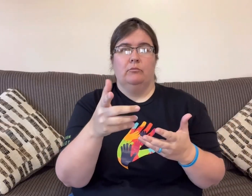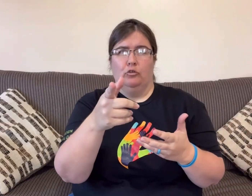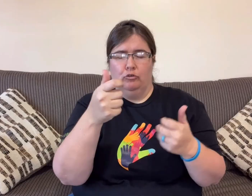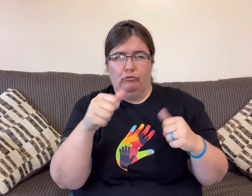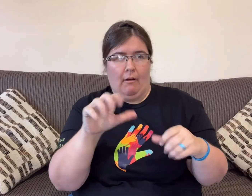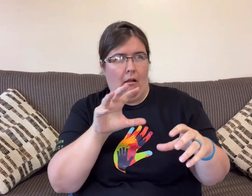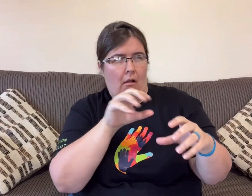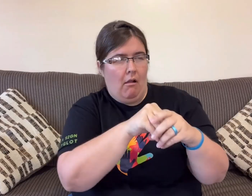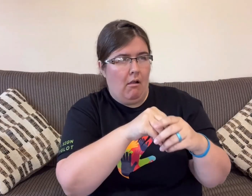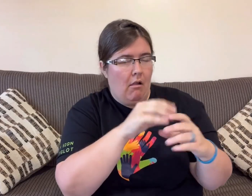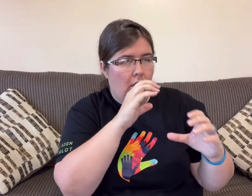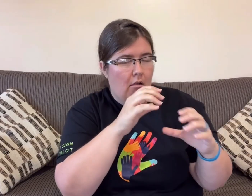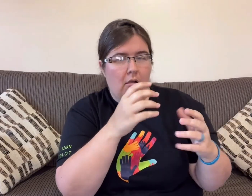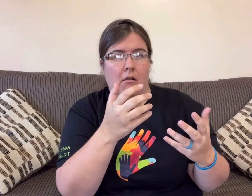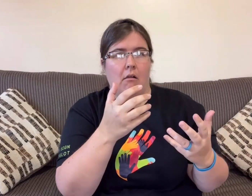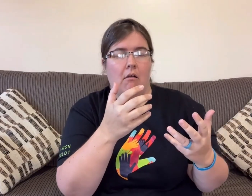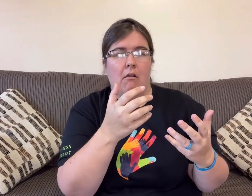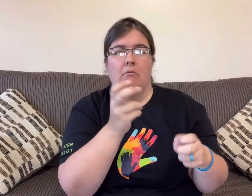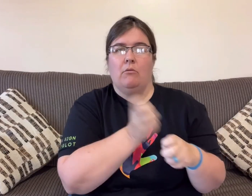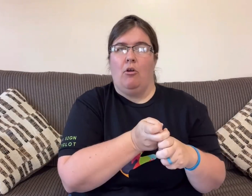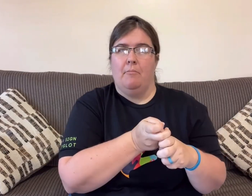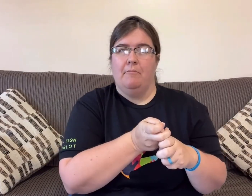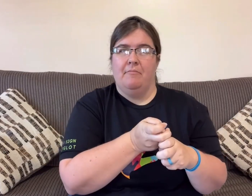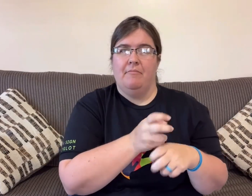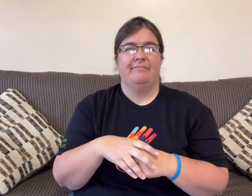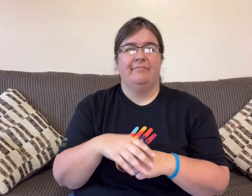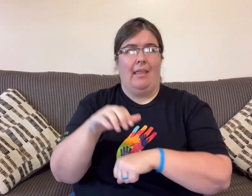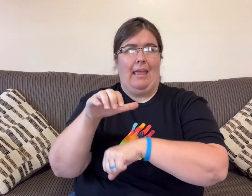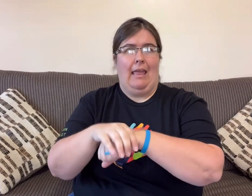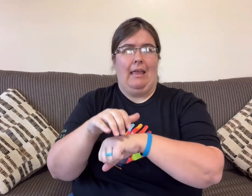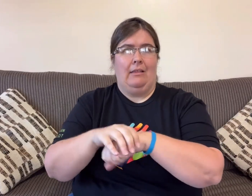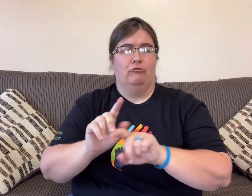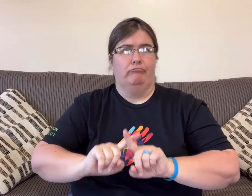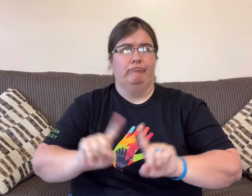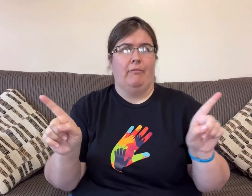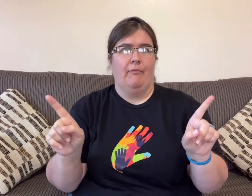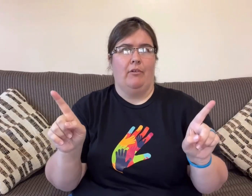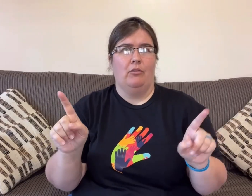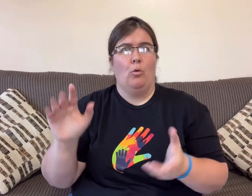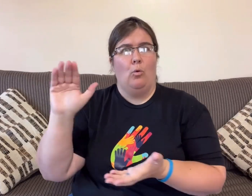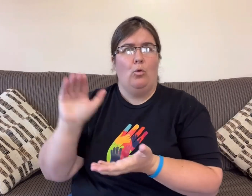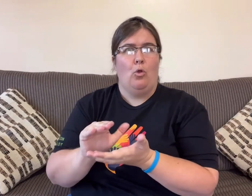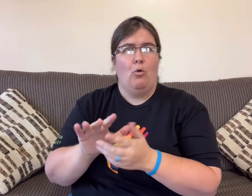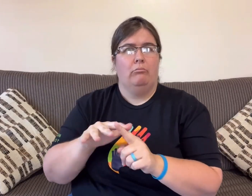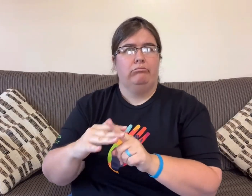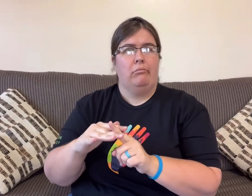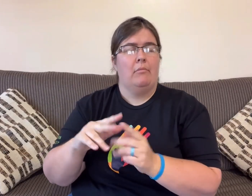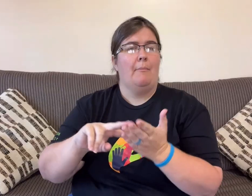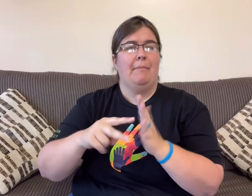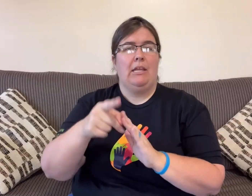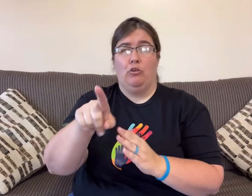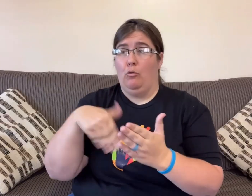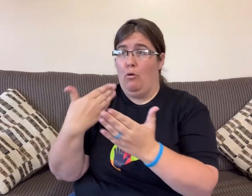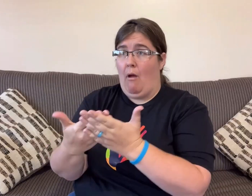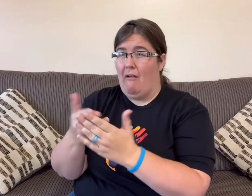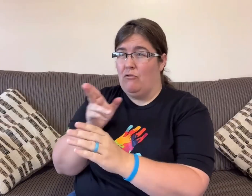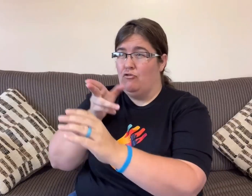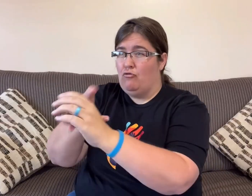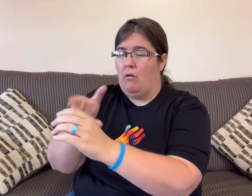a conversation is really tough. English is different. It's low context. Means if